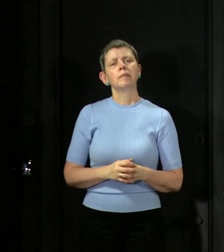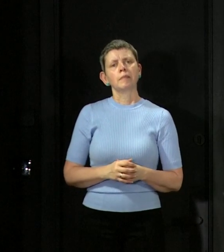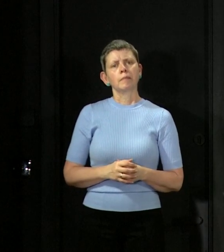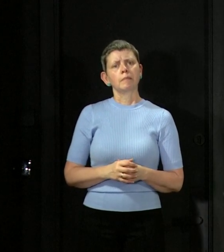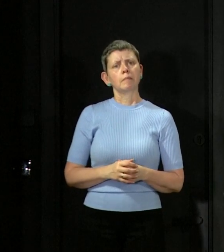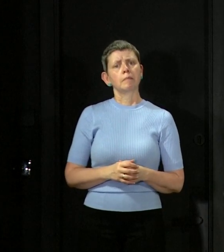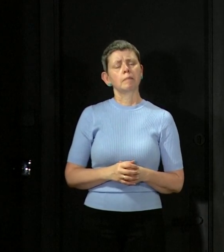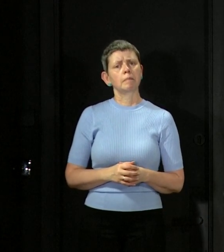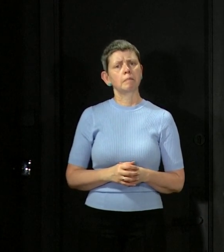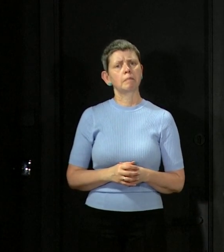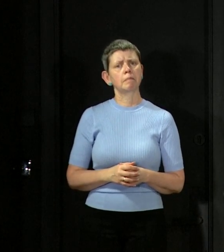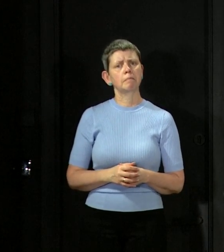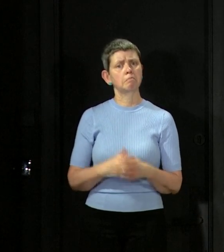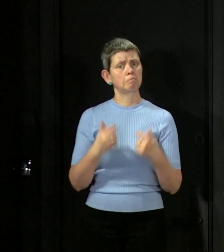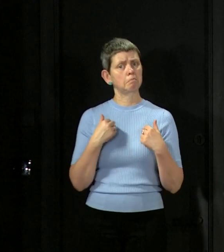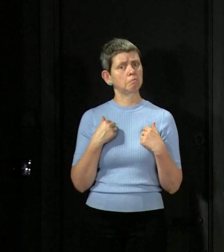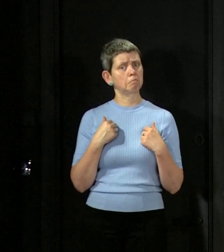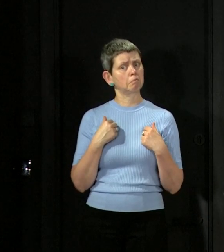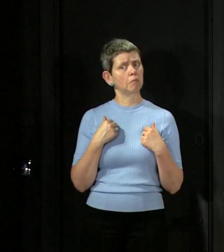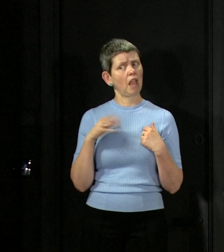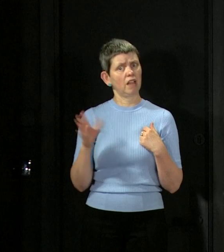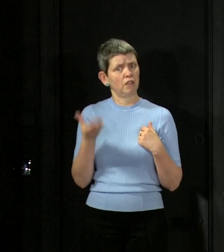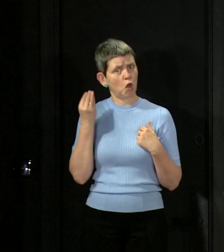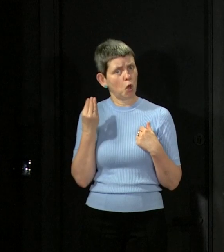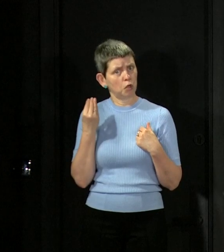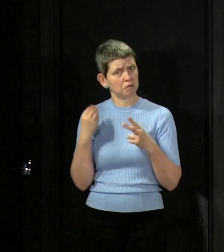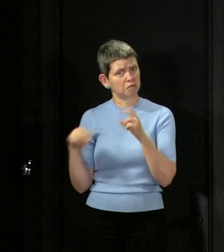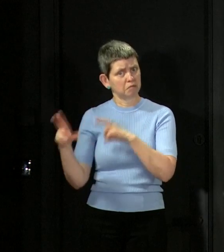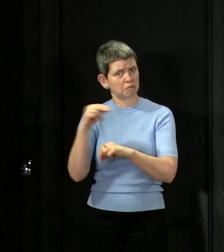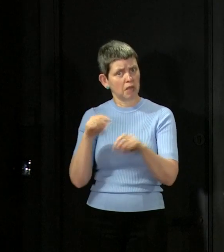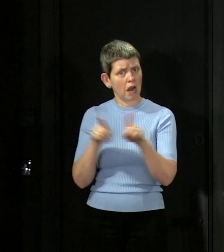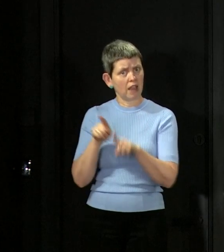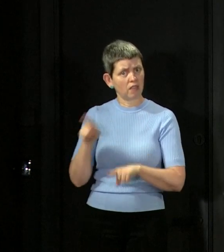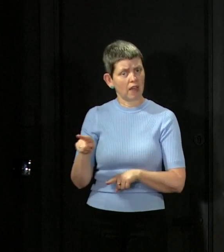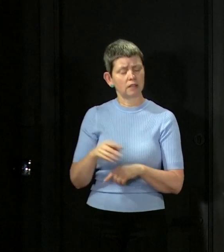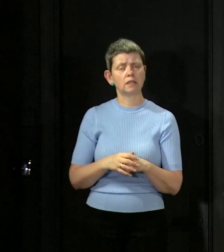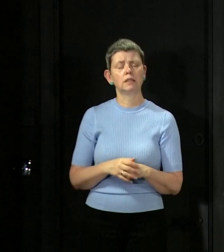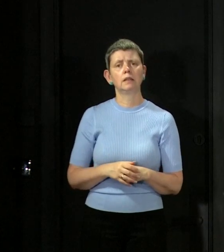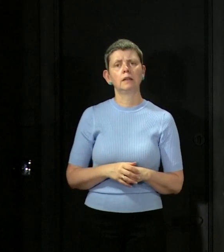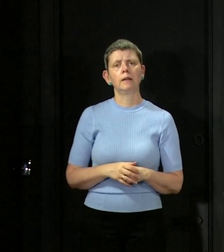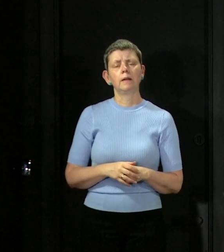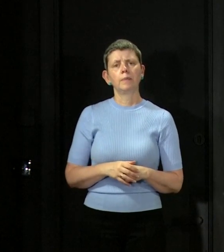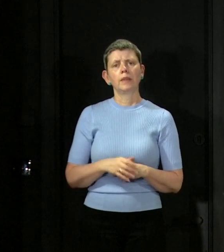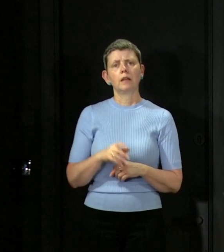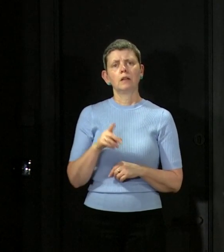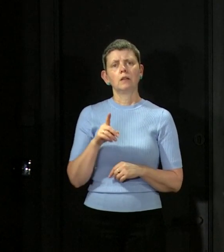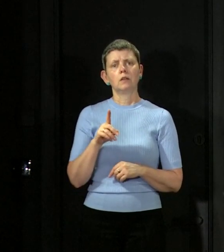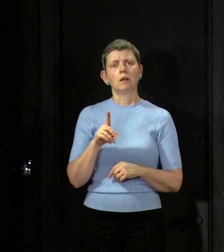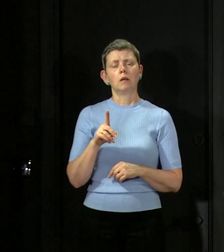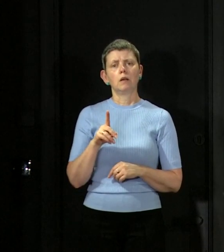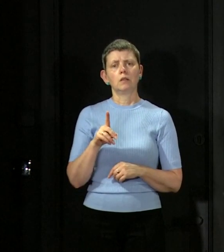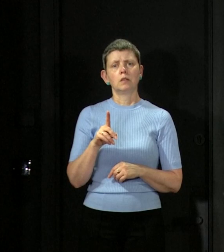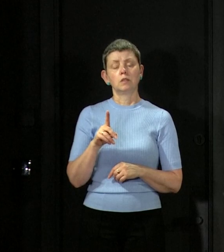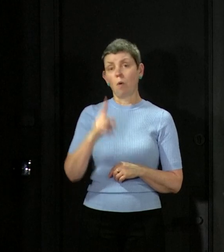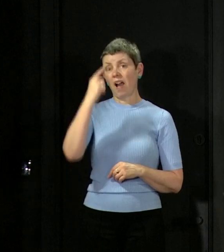not heard many of these reports myself, so I don't want in my answer here to give any sense that I think this is a